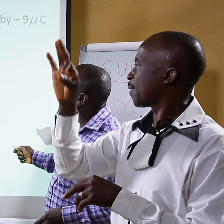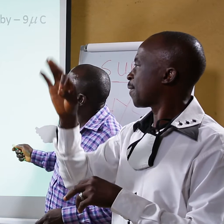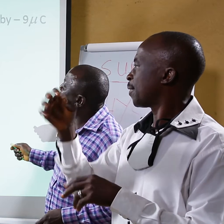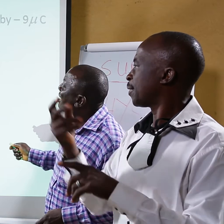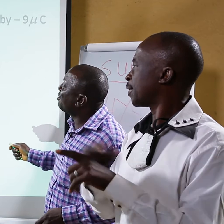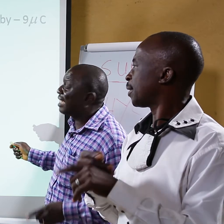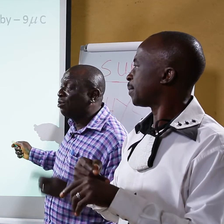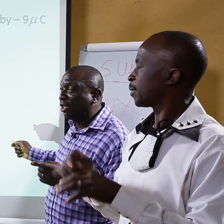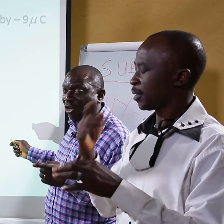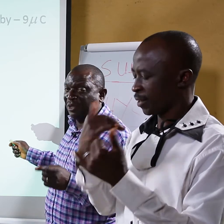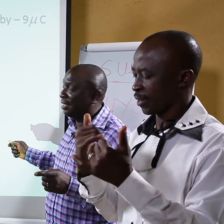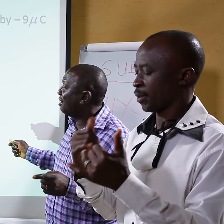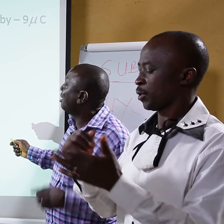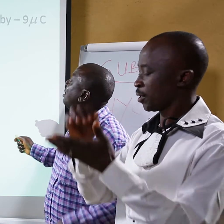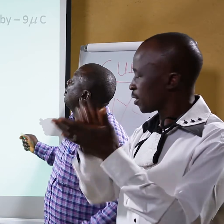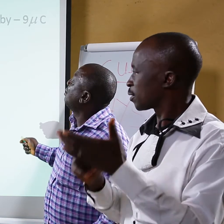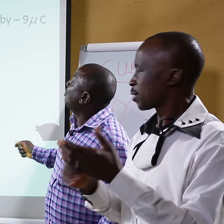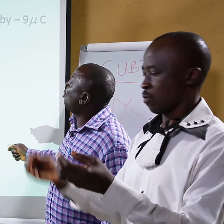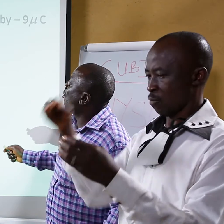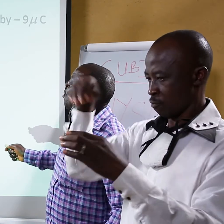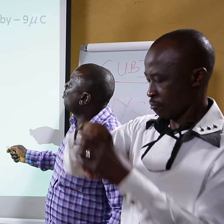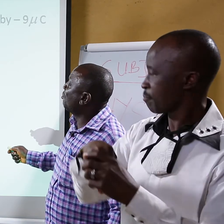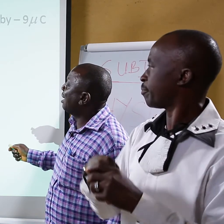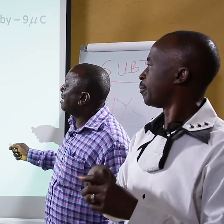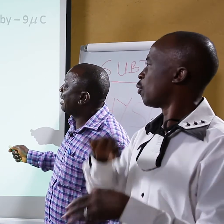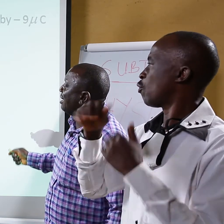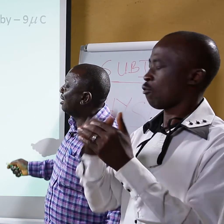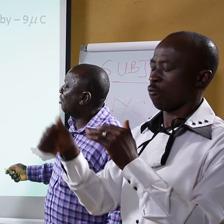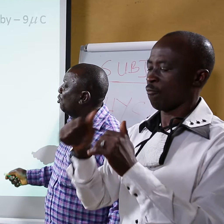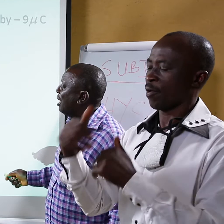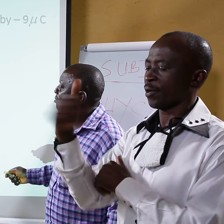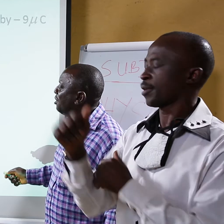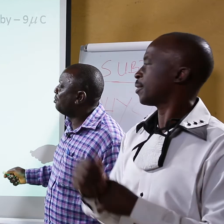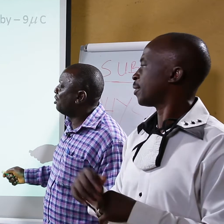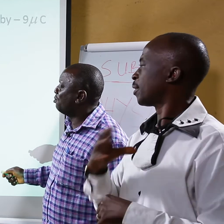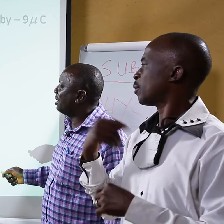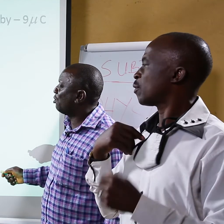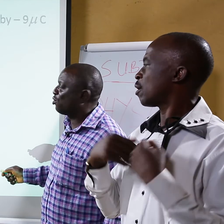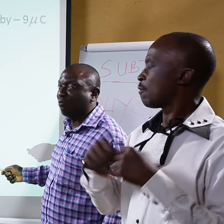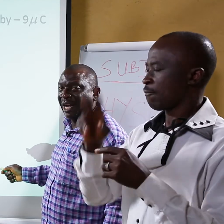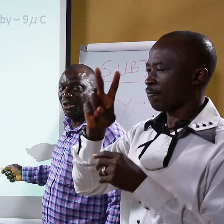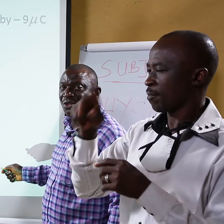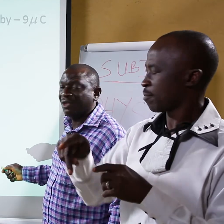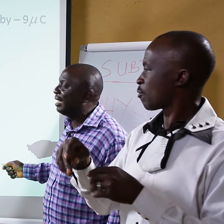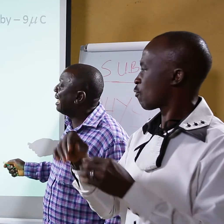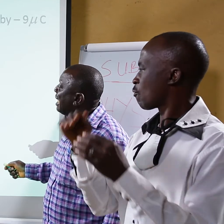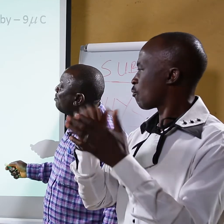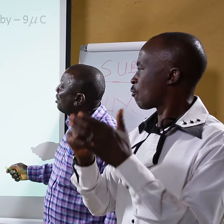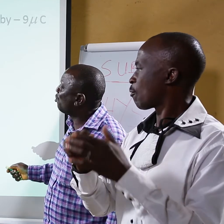time around, the negative sign will come in, all over 10, and we will have Vp to be equals to